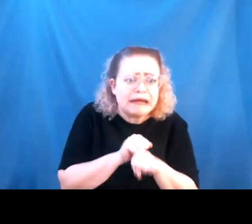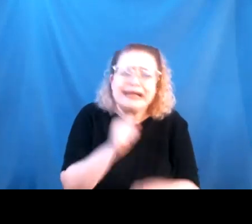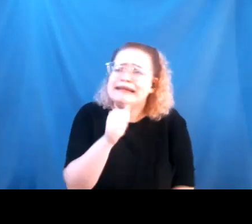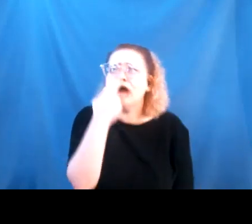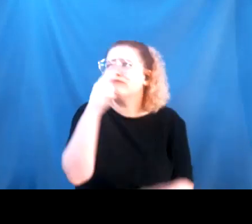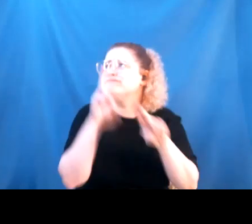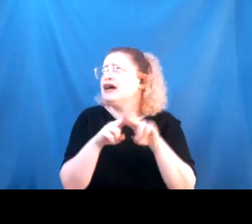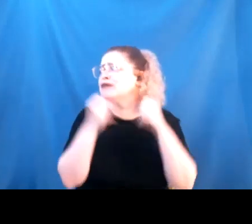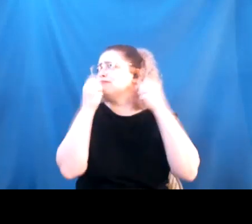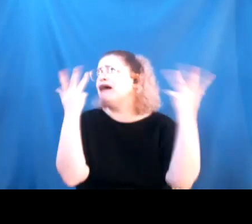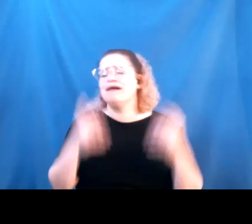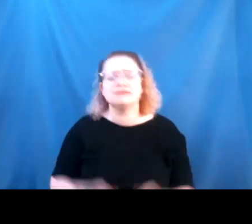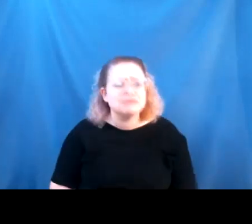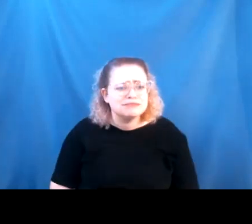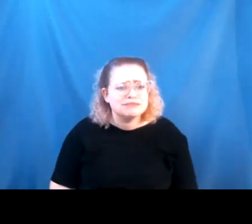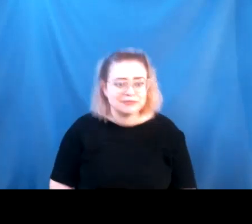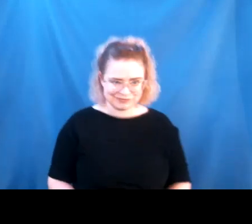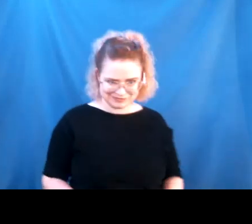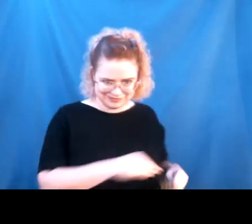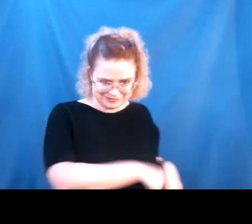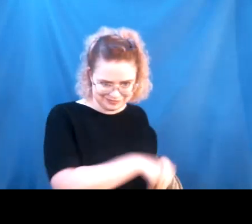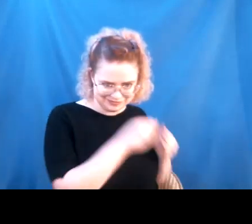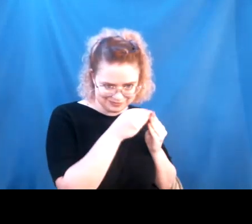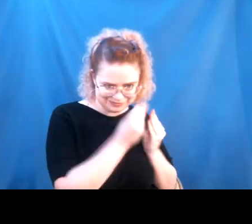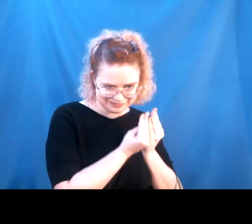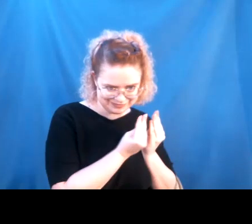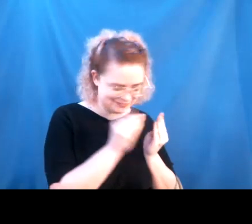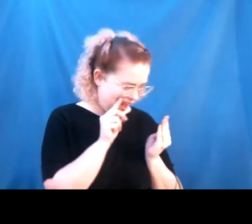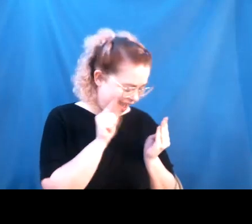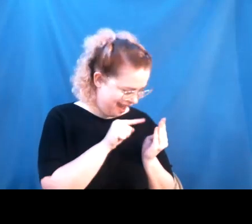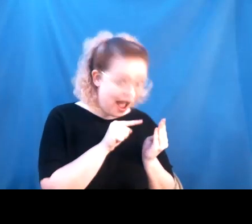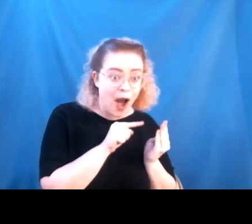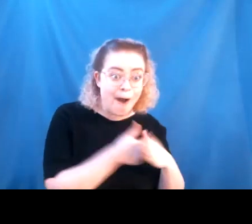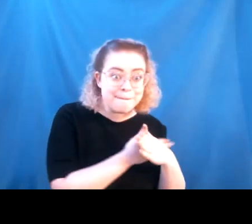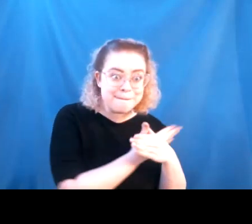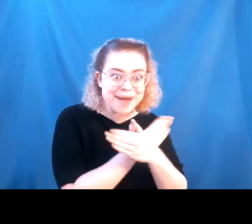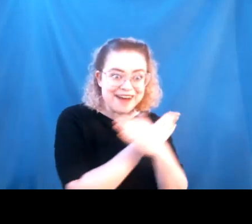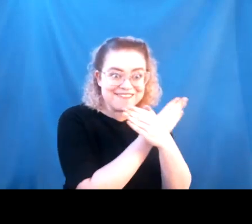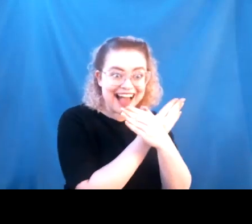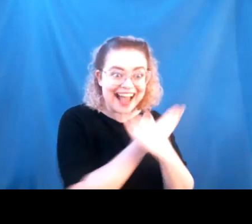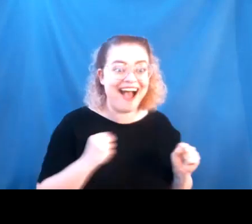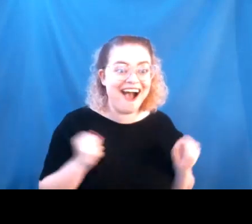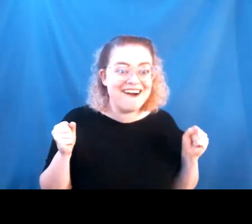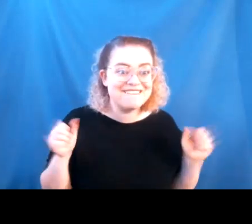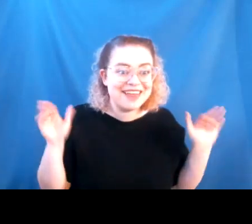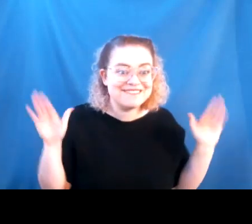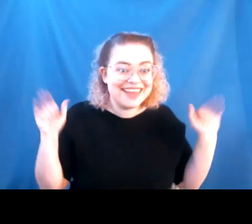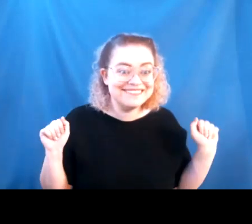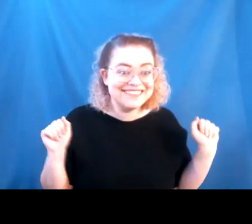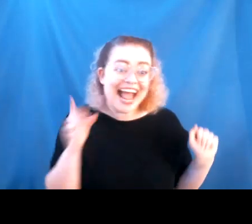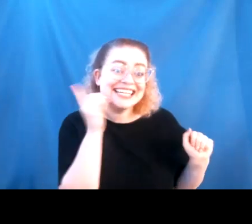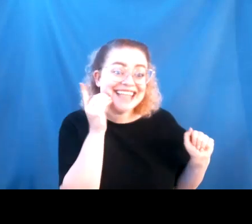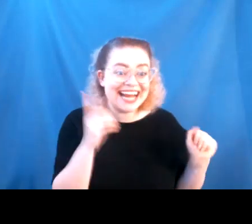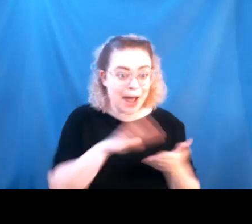She peeks at another card. Butterfly. Flit, flit. Dinah flutters, flaps, and whaps